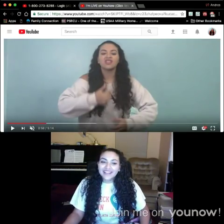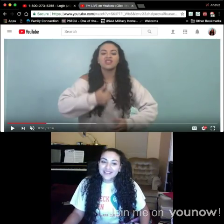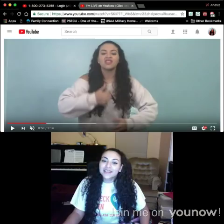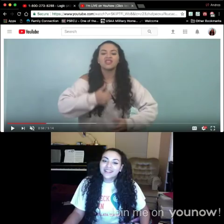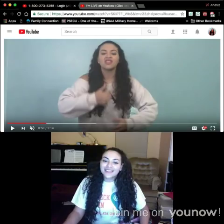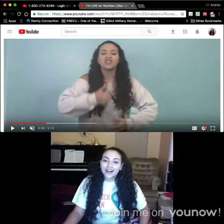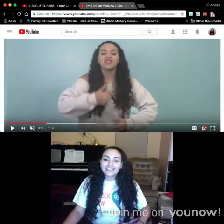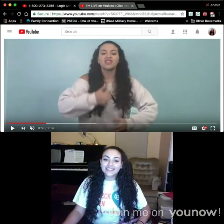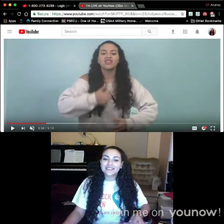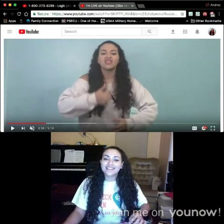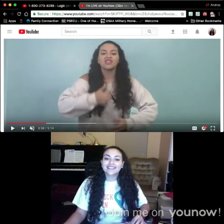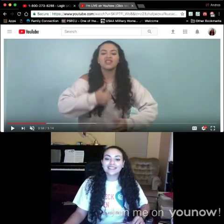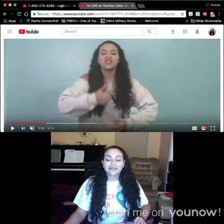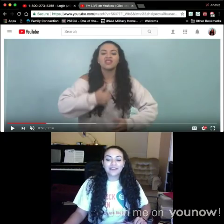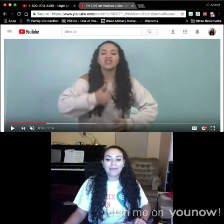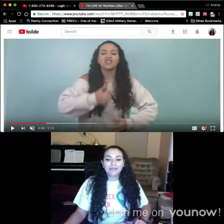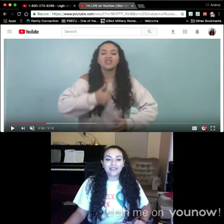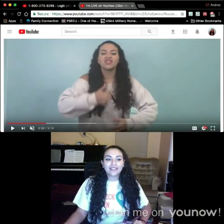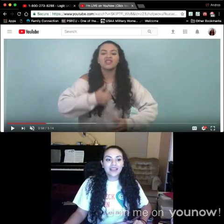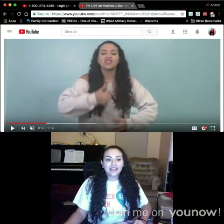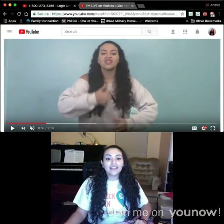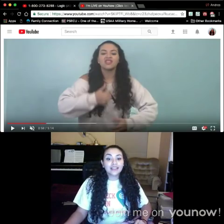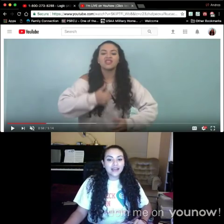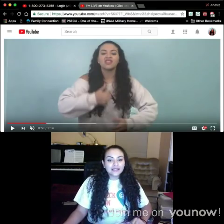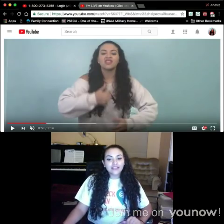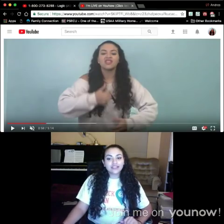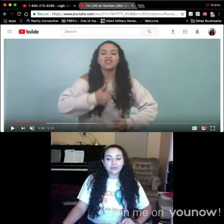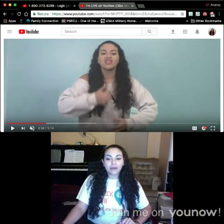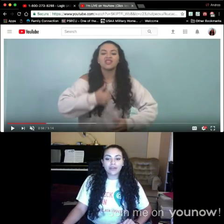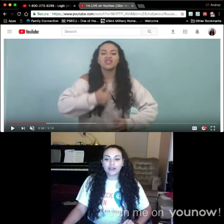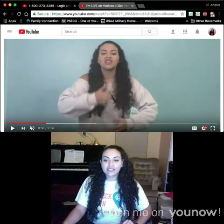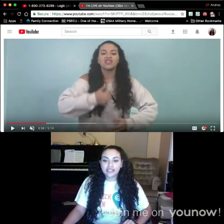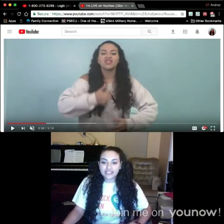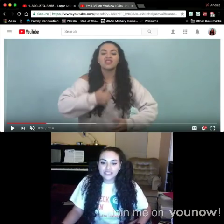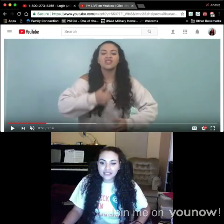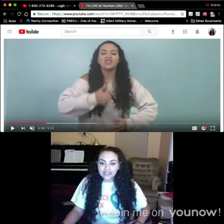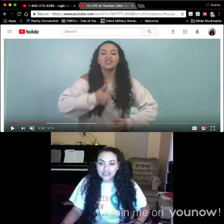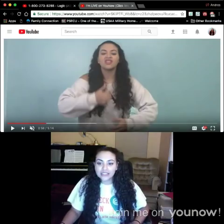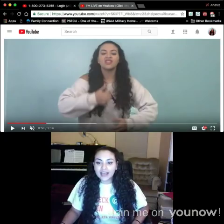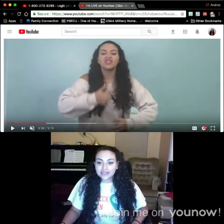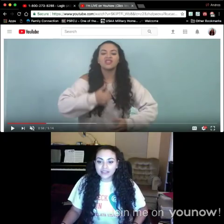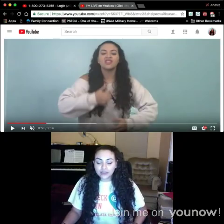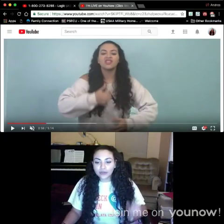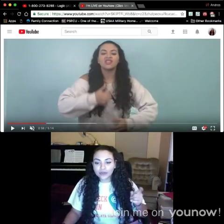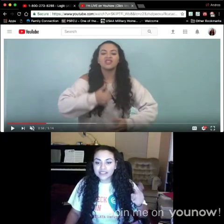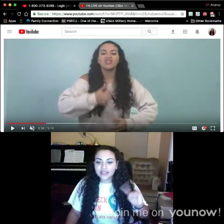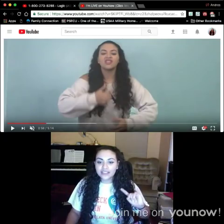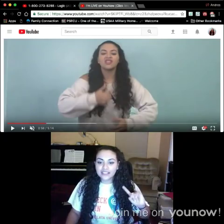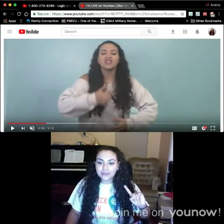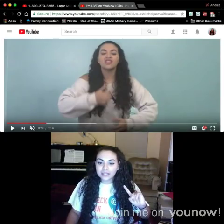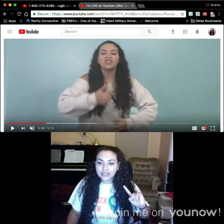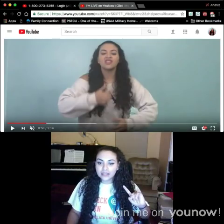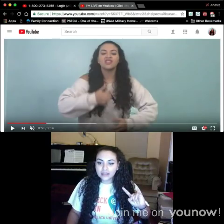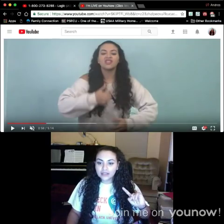Yeah, the hard stuff is the next stuff, the rap. Then I think the next section is probably the hardest section at speed. So go through this section